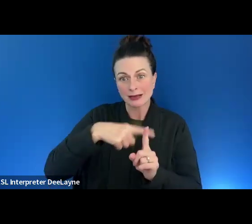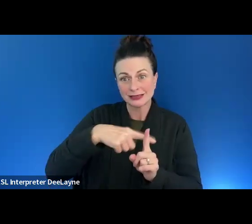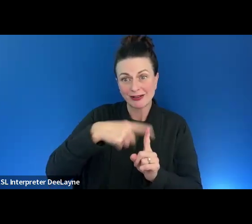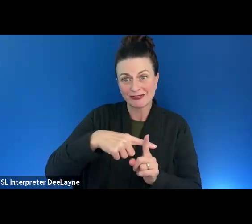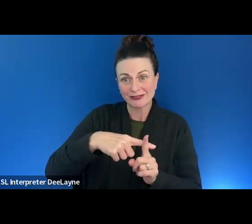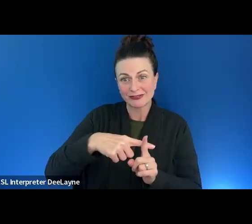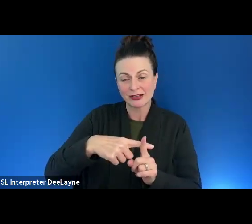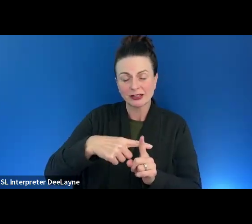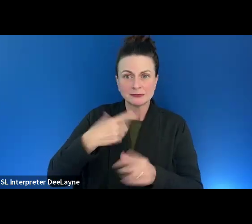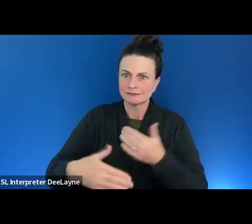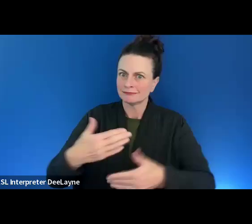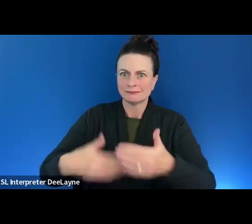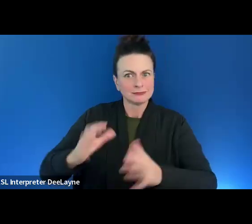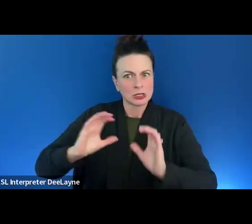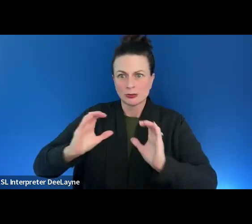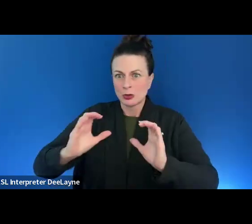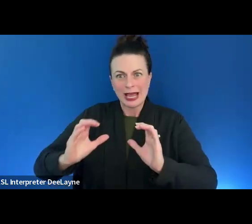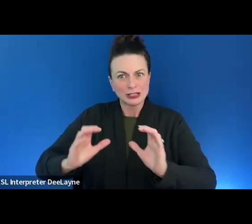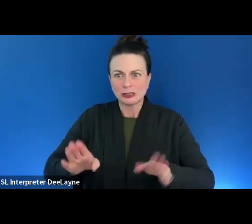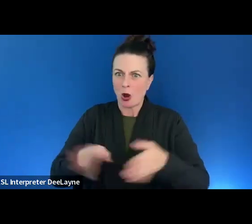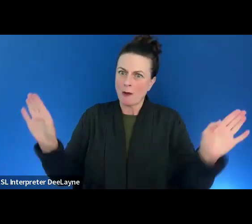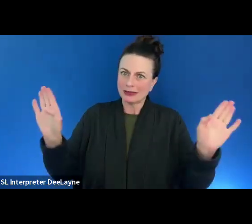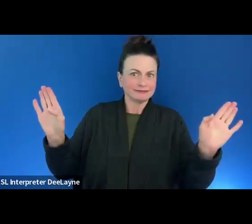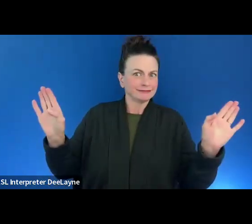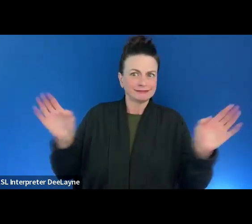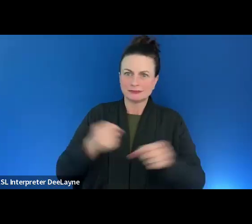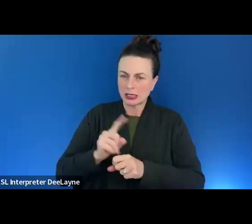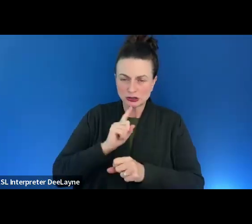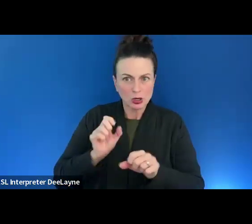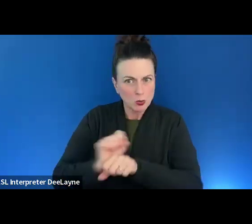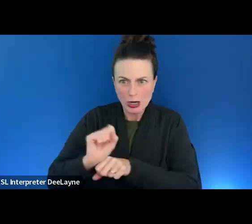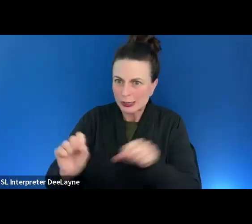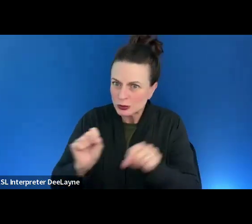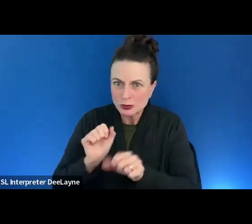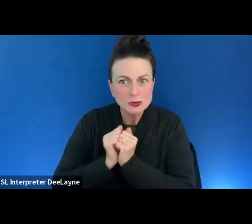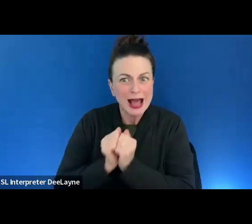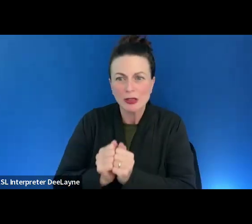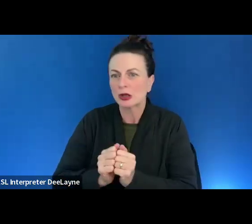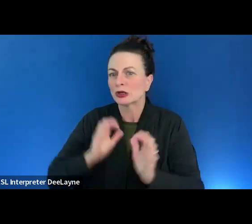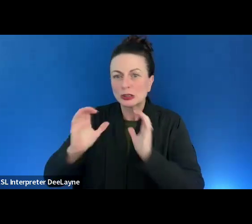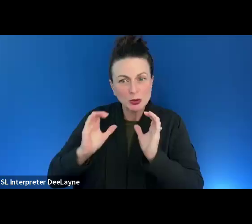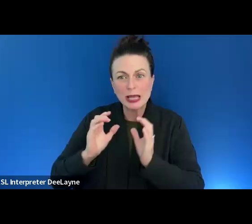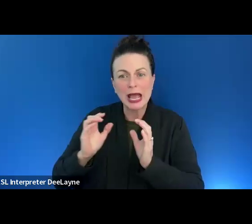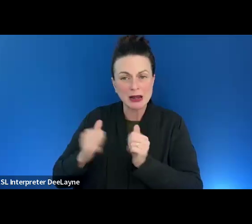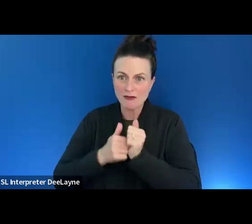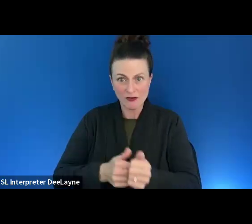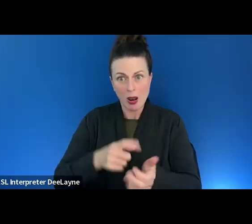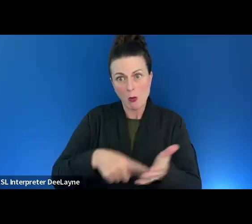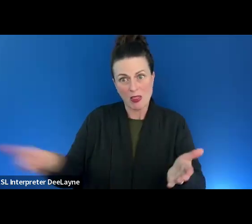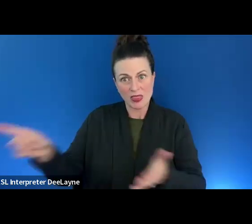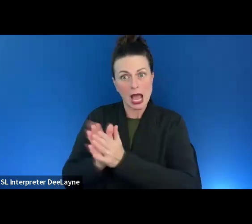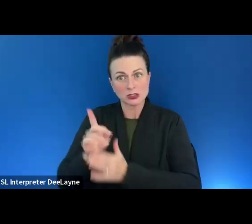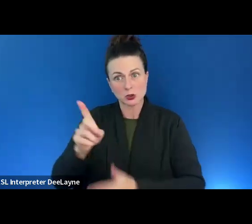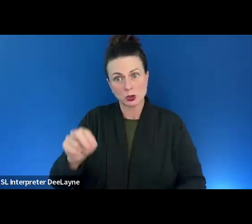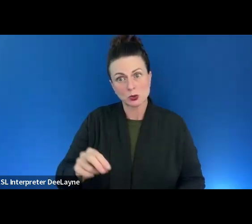and progressive communication. Make sure you're always working together, communicating, and doing the things that they ask you to do is